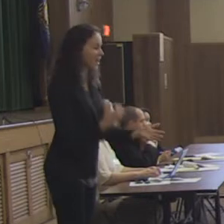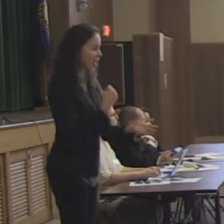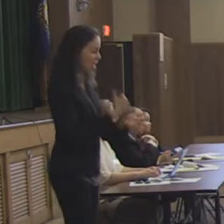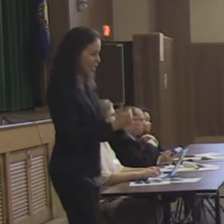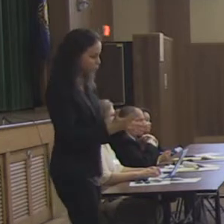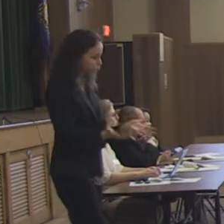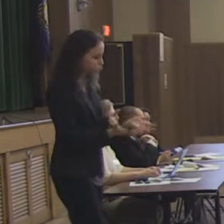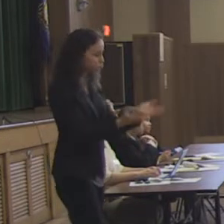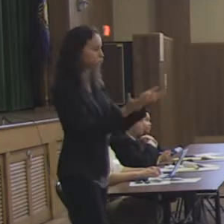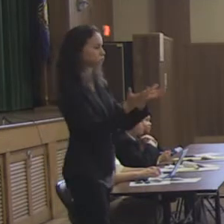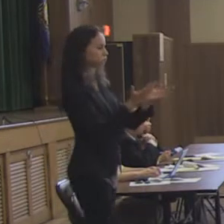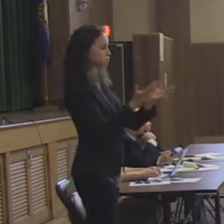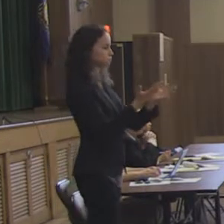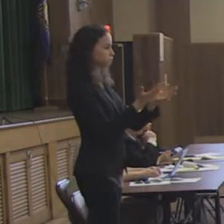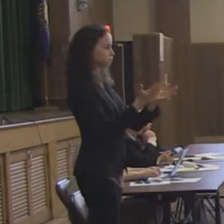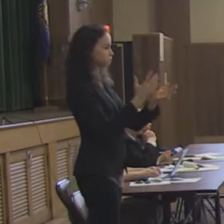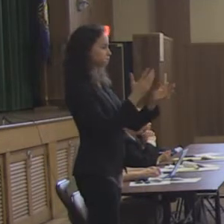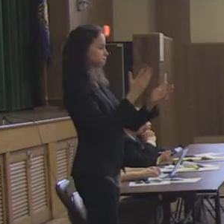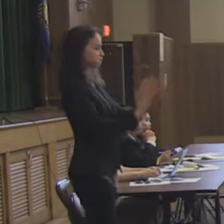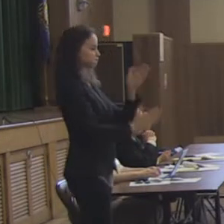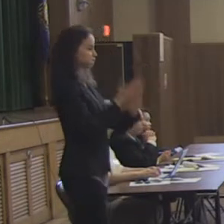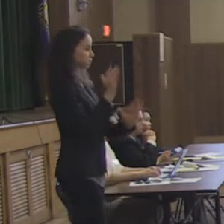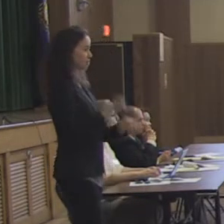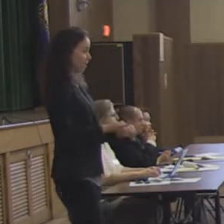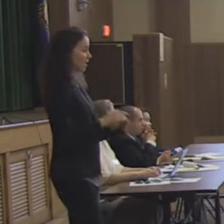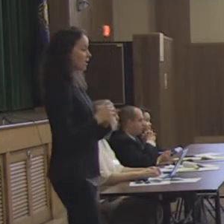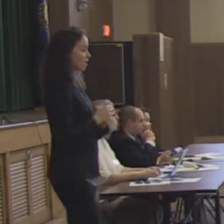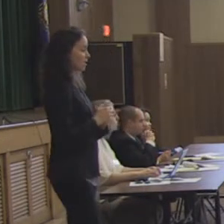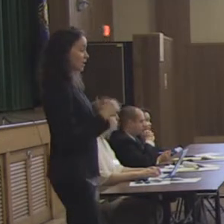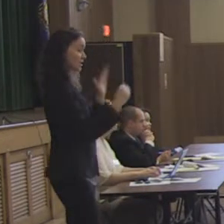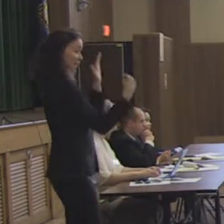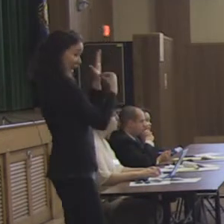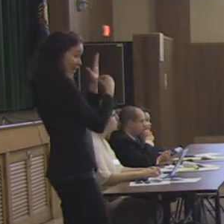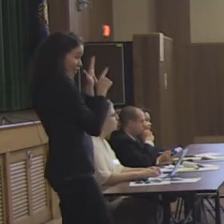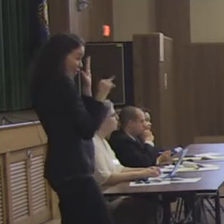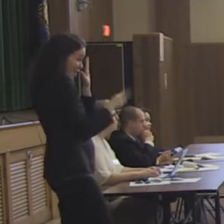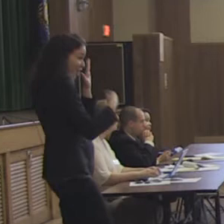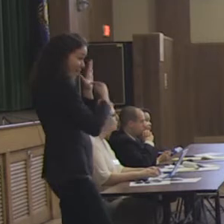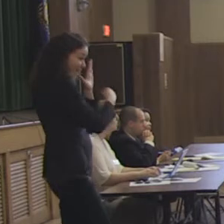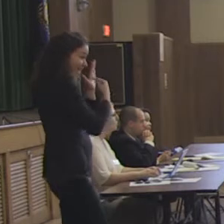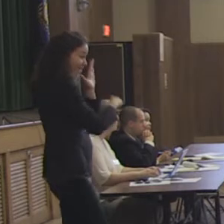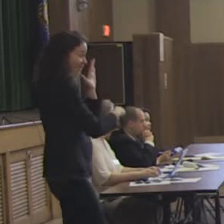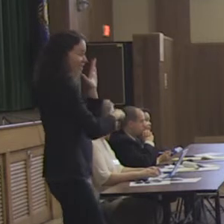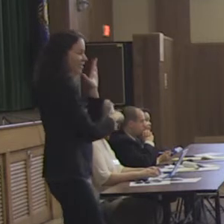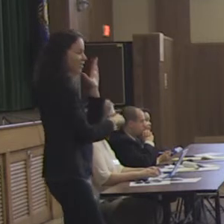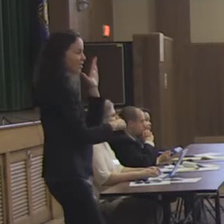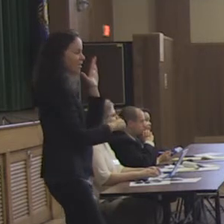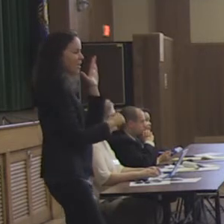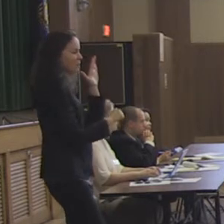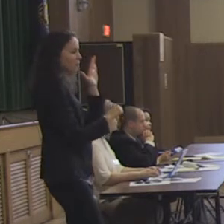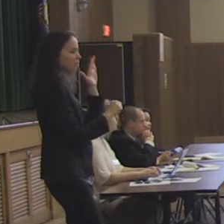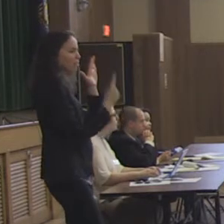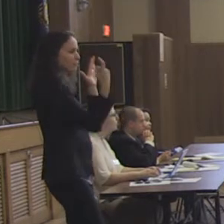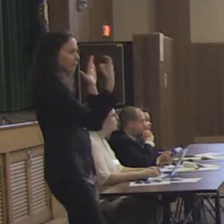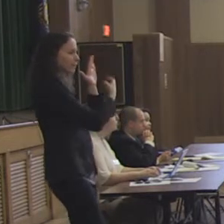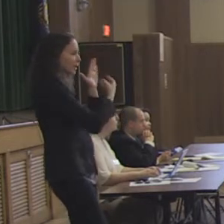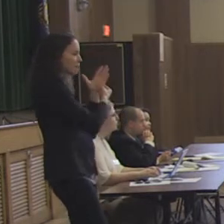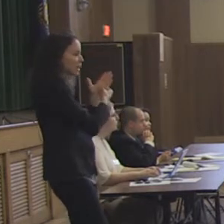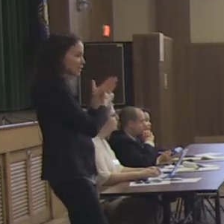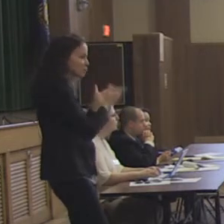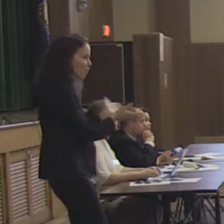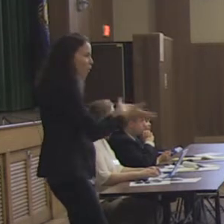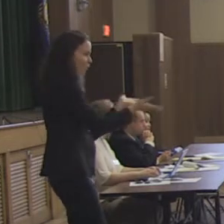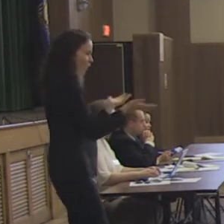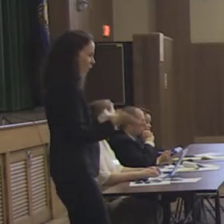service. It's in the books, it's in the law as I understand it, but it's not being funded, okay? So